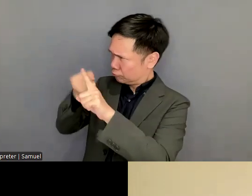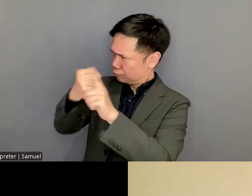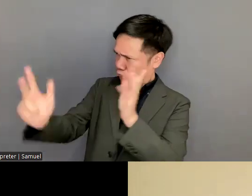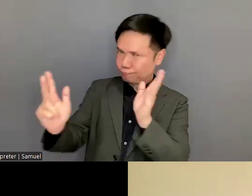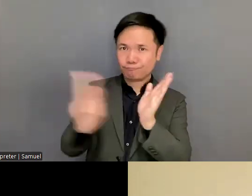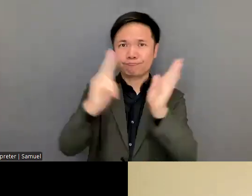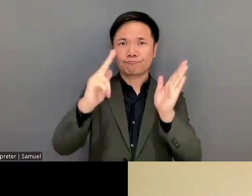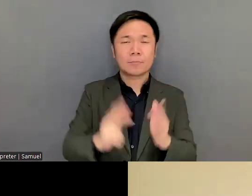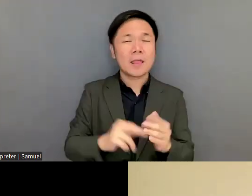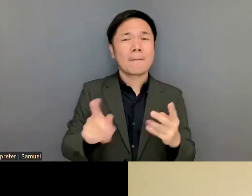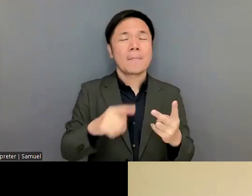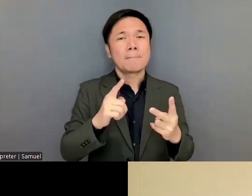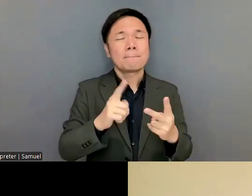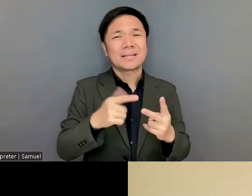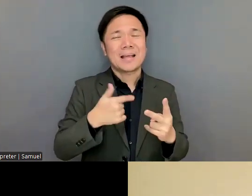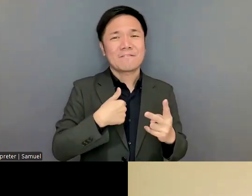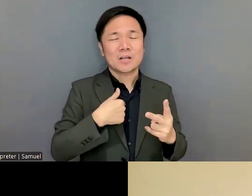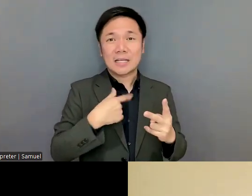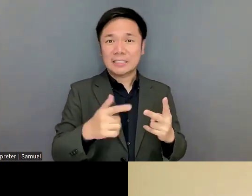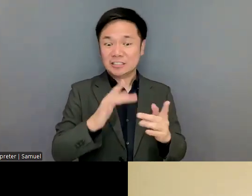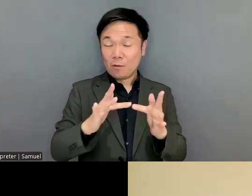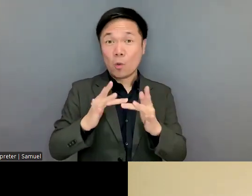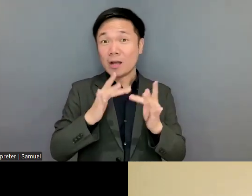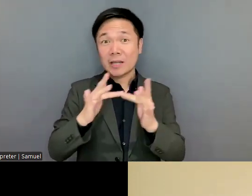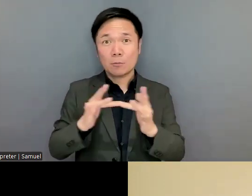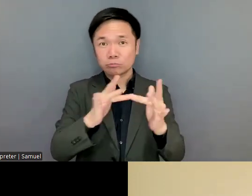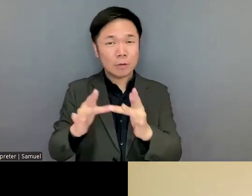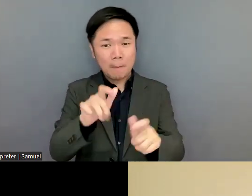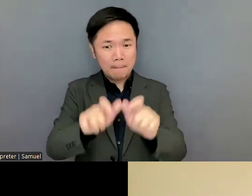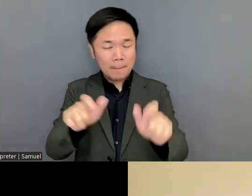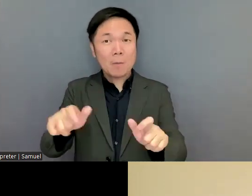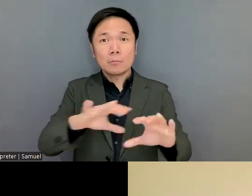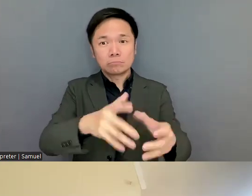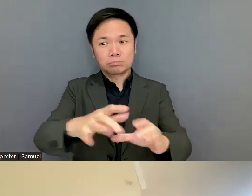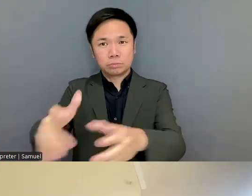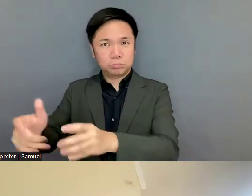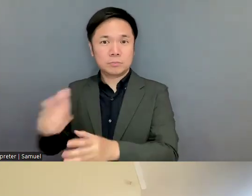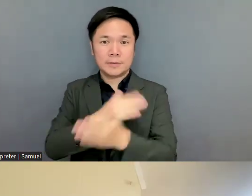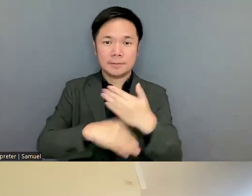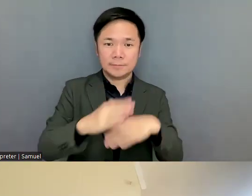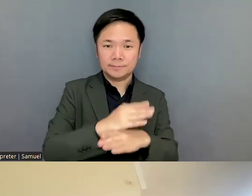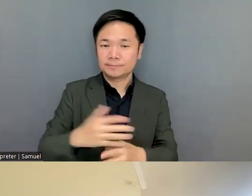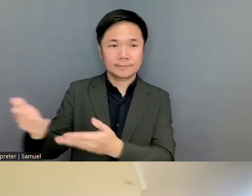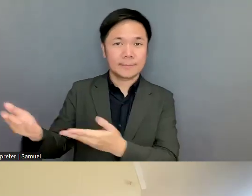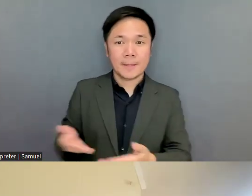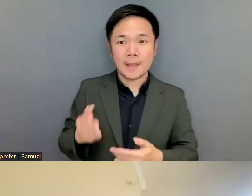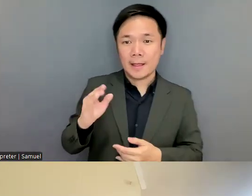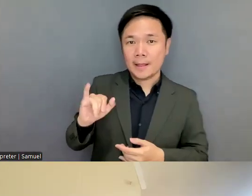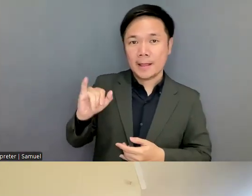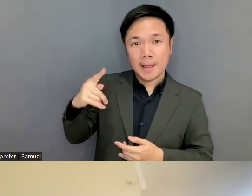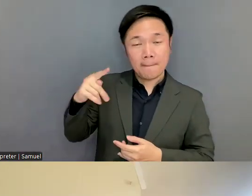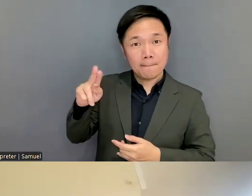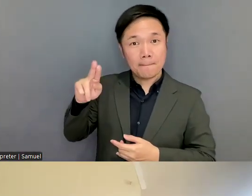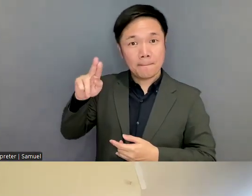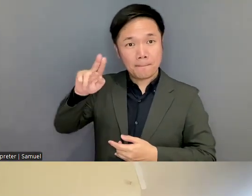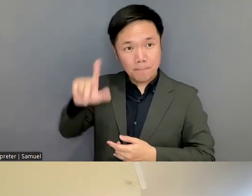establishing provincial disability networks. Okay, Ipul, the floor is